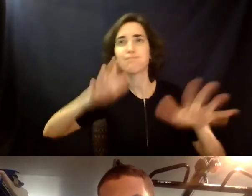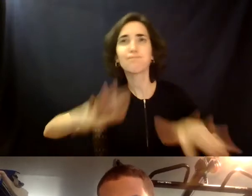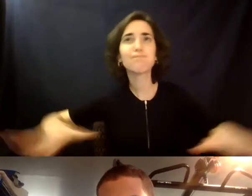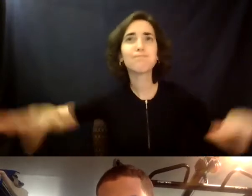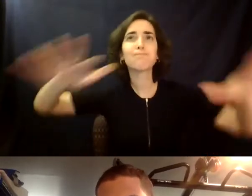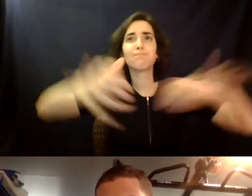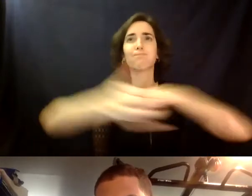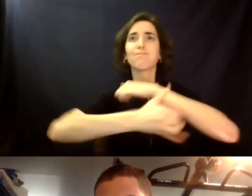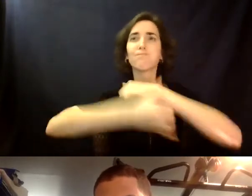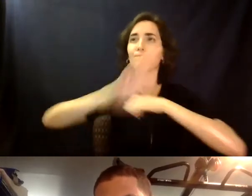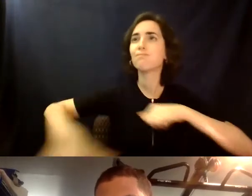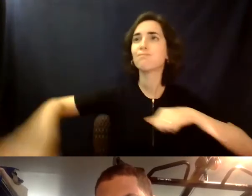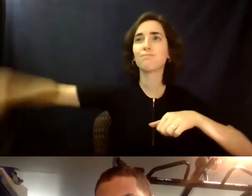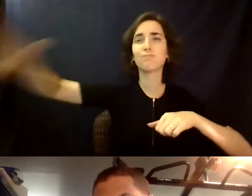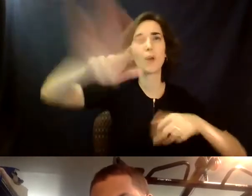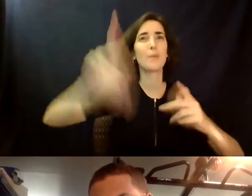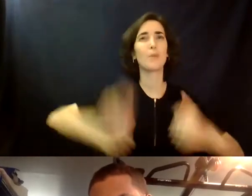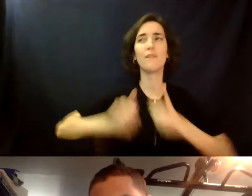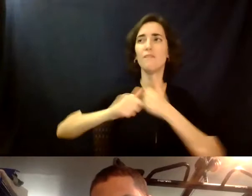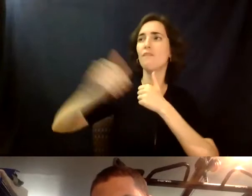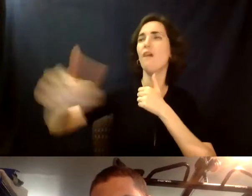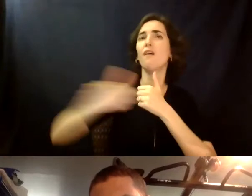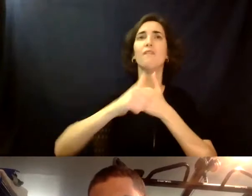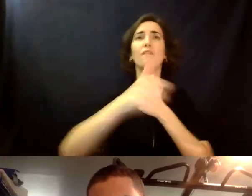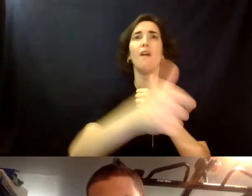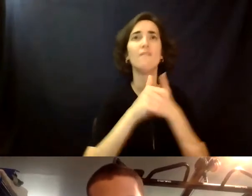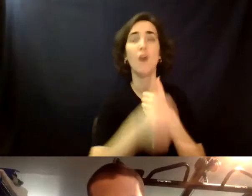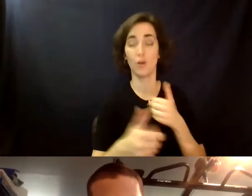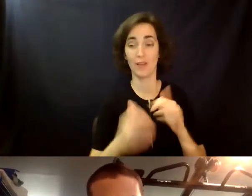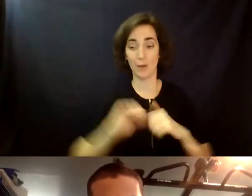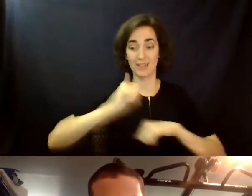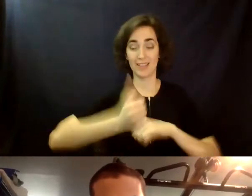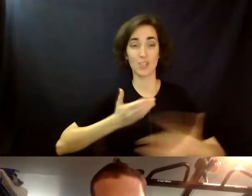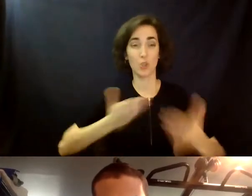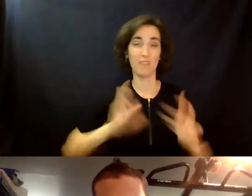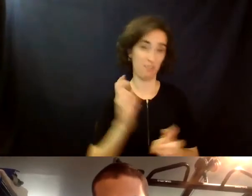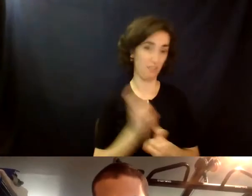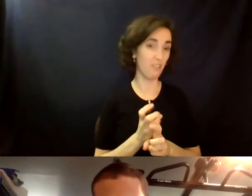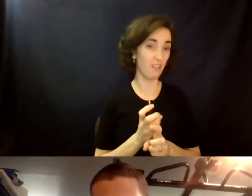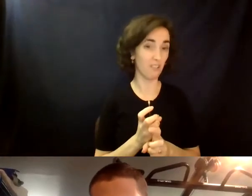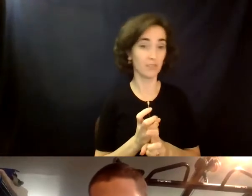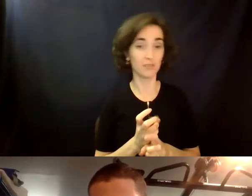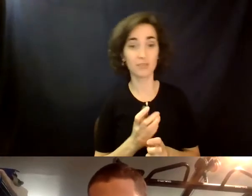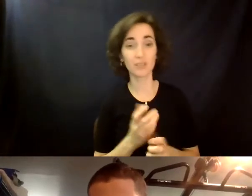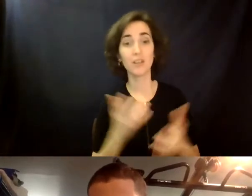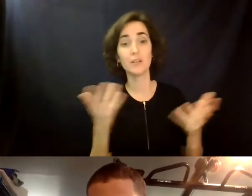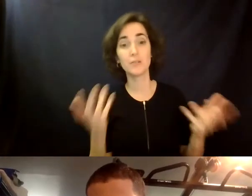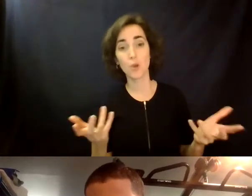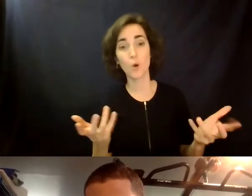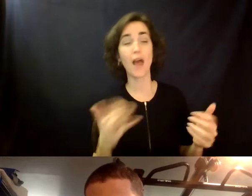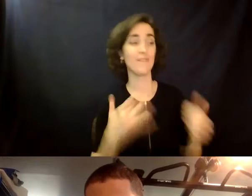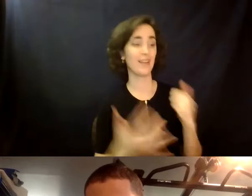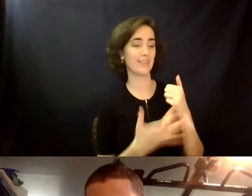temporal gaps as far as trying to put a service together and operate that. So we have a technical community college